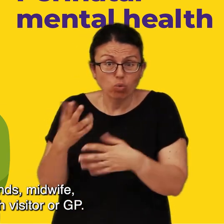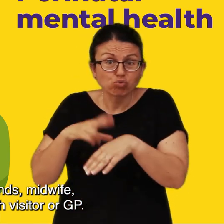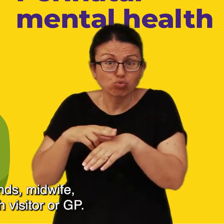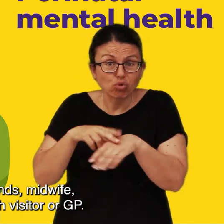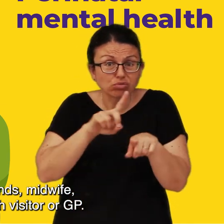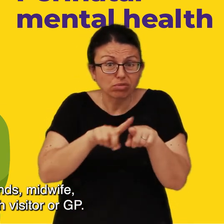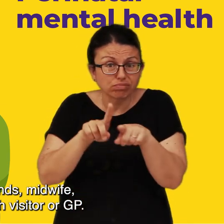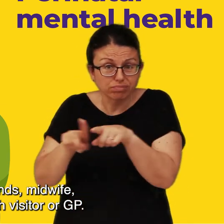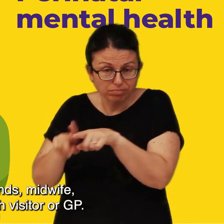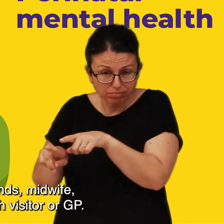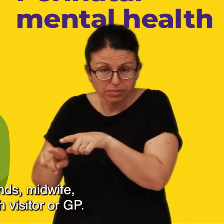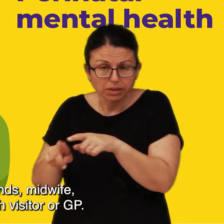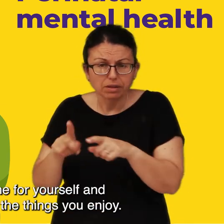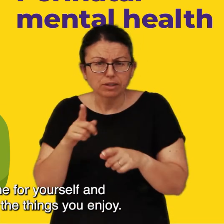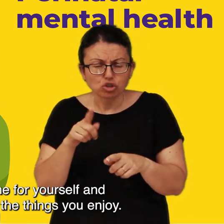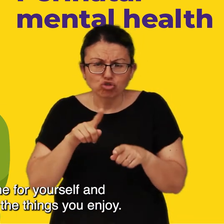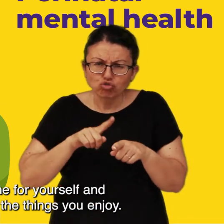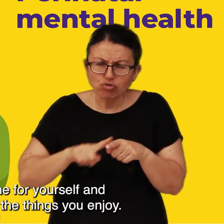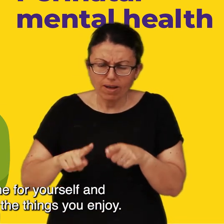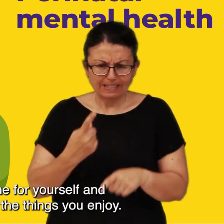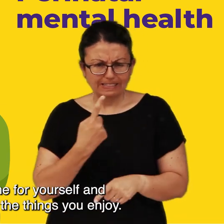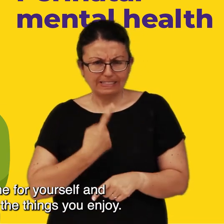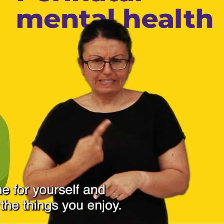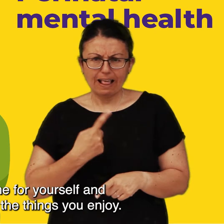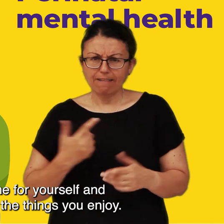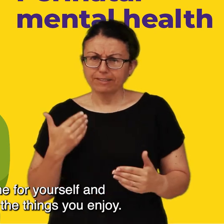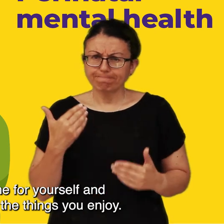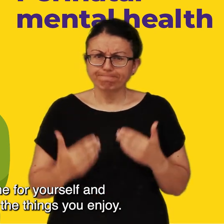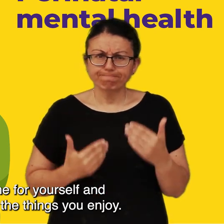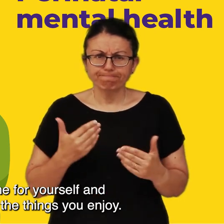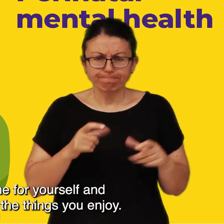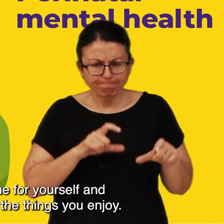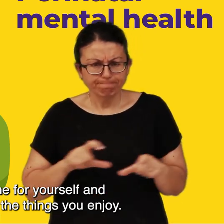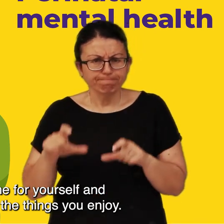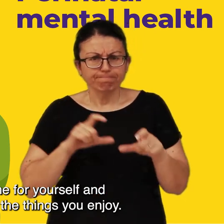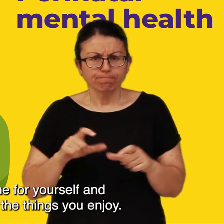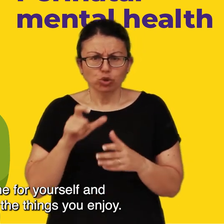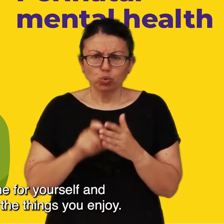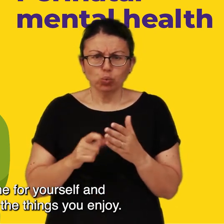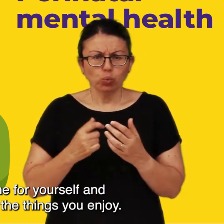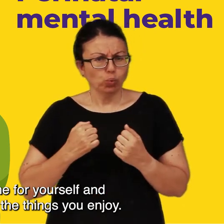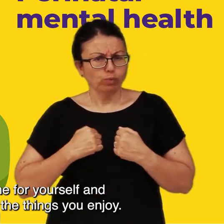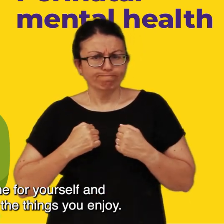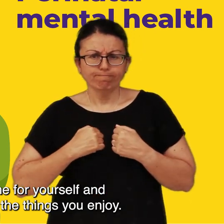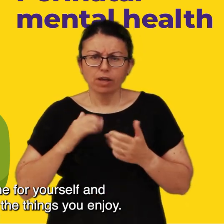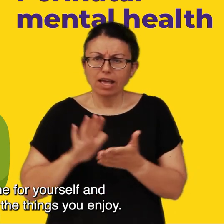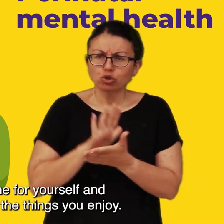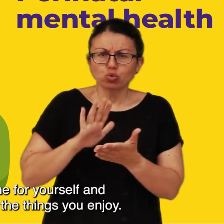or GP. Make time for yourself and keep doing the things you enjoy.